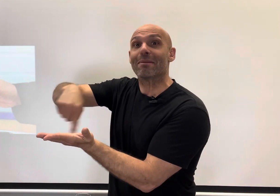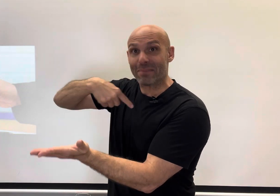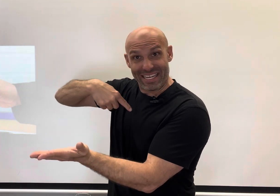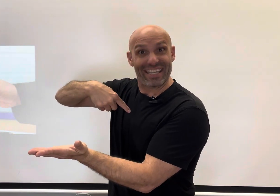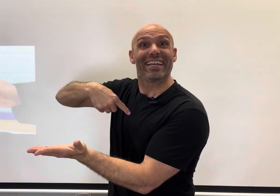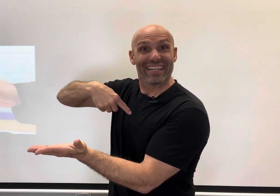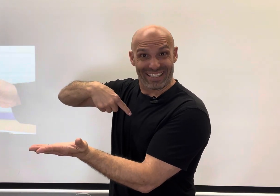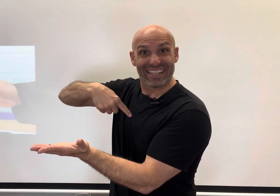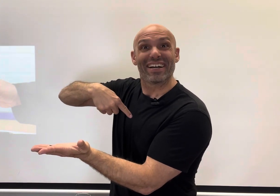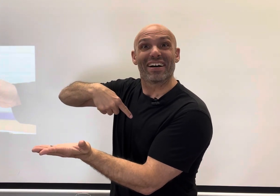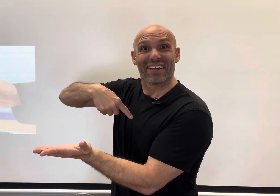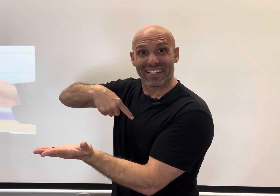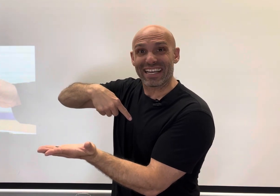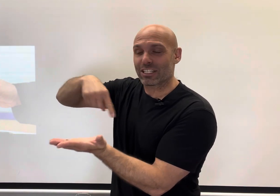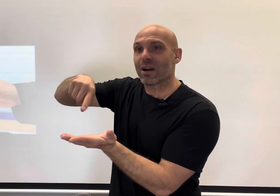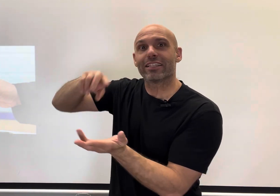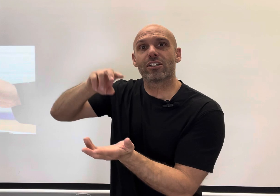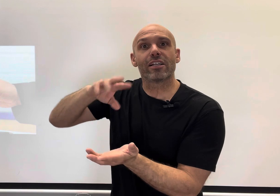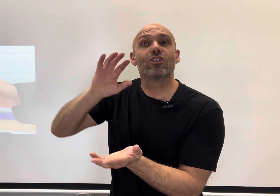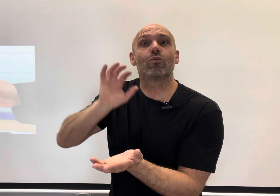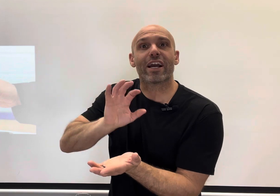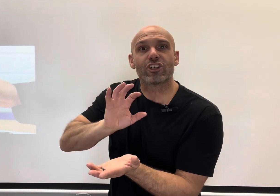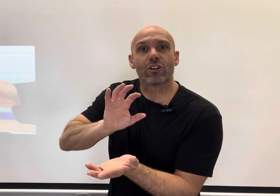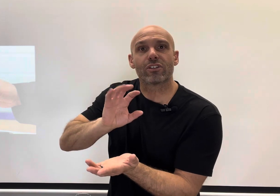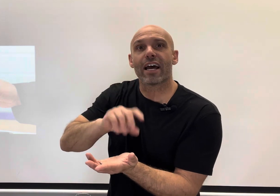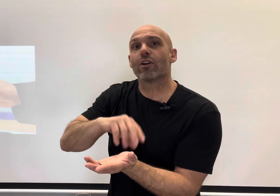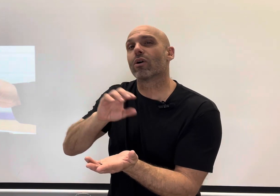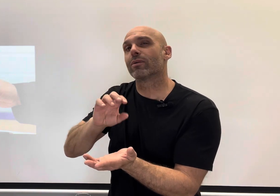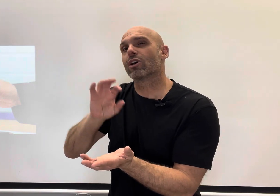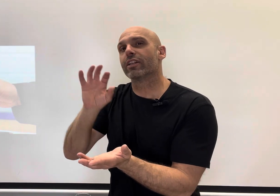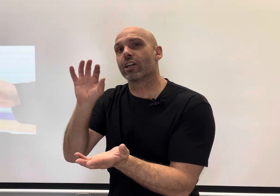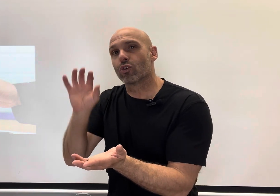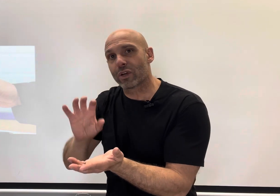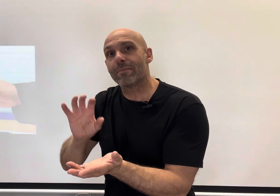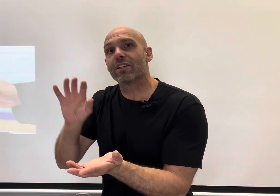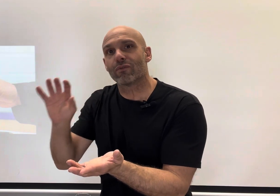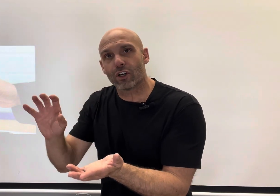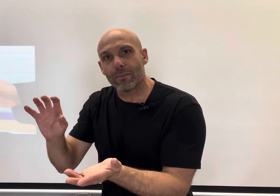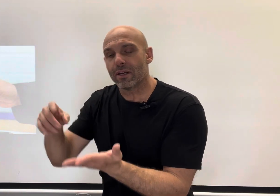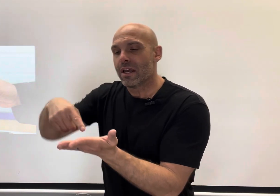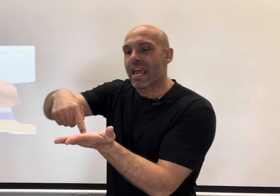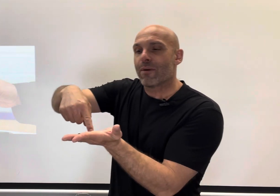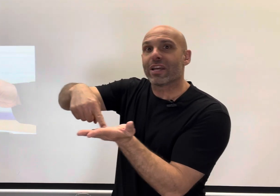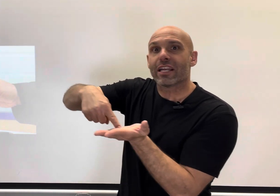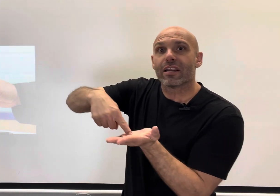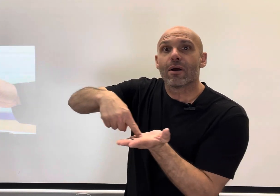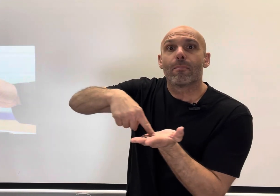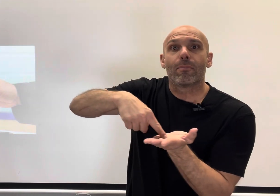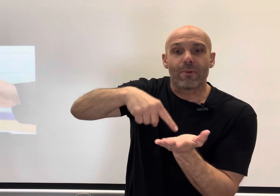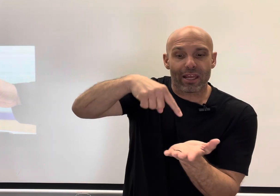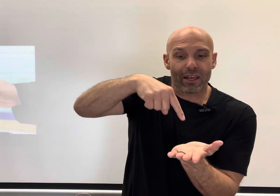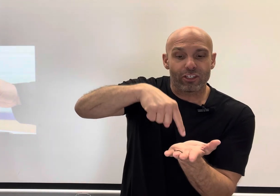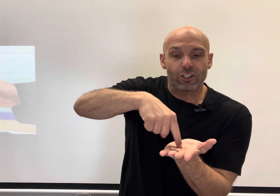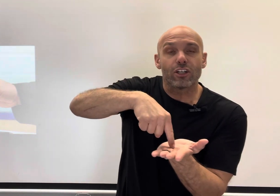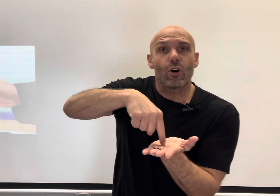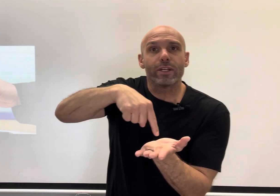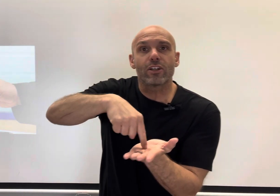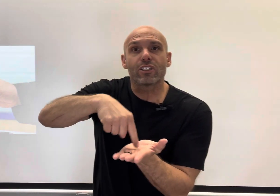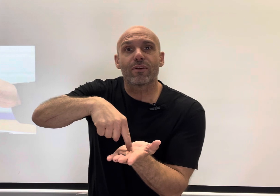me. That's right. This is a directional sign, or what's called an agreement verb. And we can, always starts from the